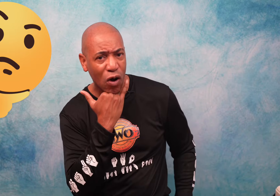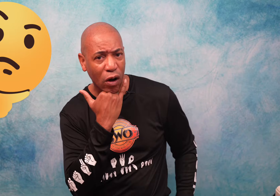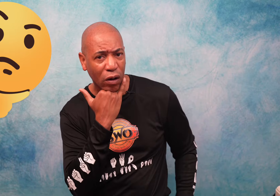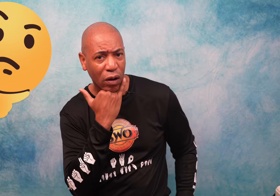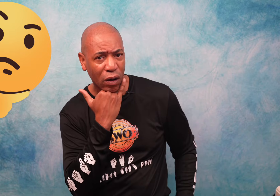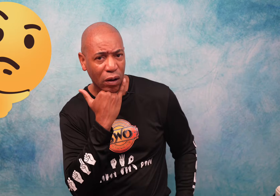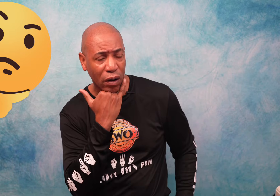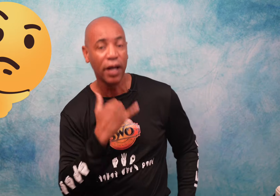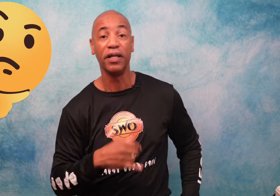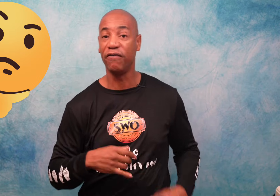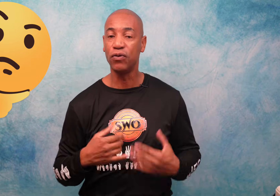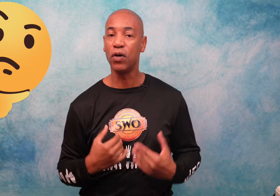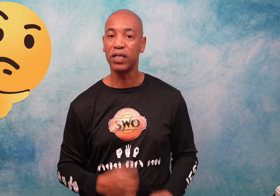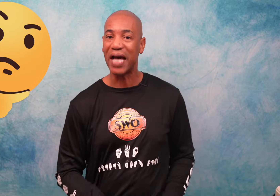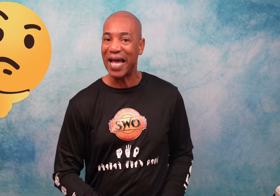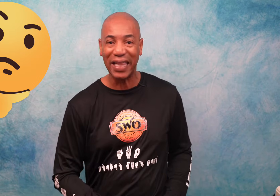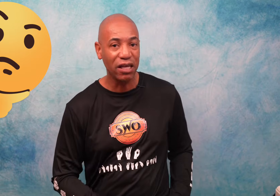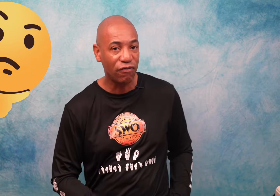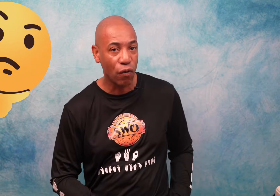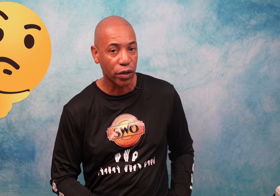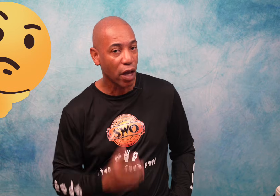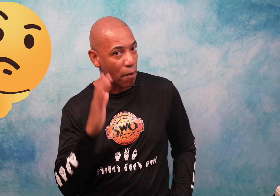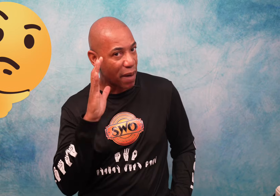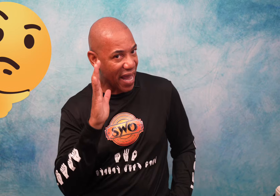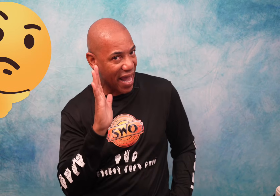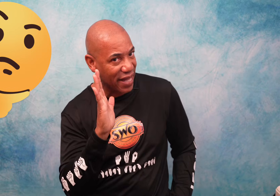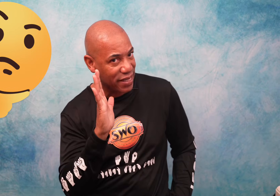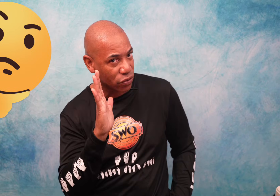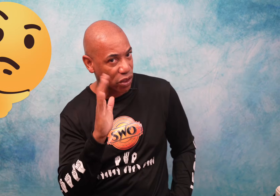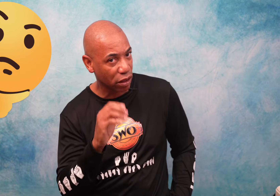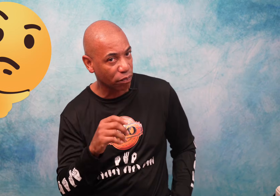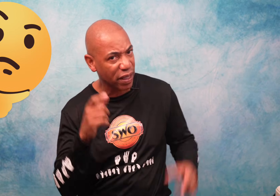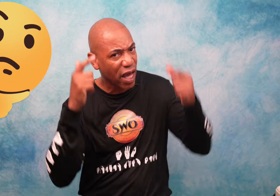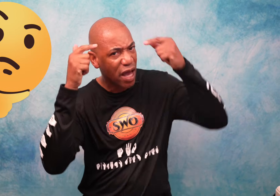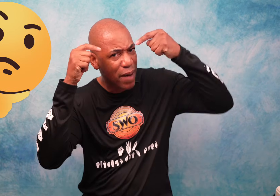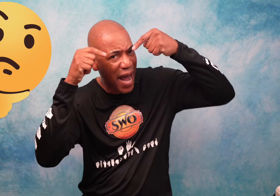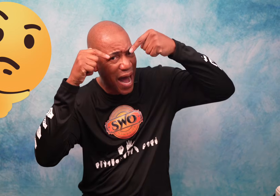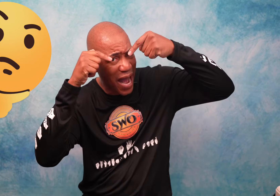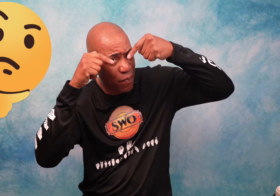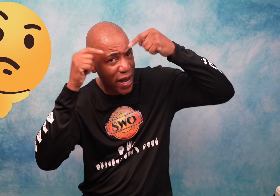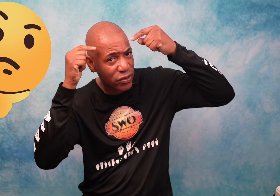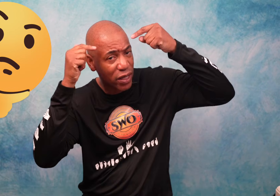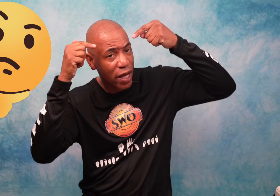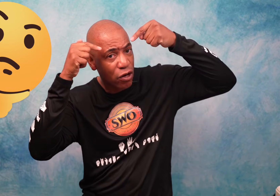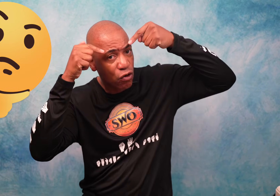wrong? Now, if you notice, I leaned forward, my head tilted a little bit, and my eyebrows